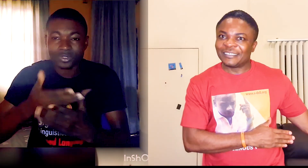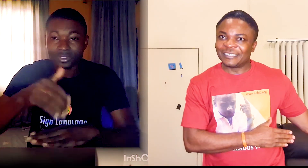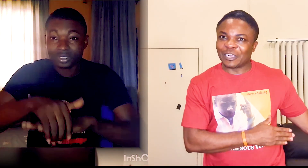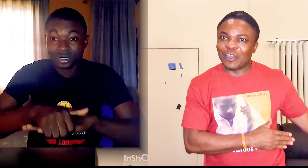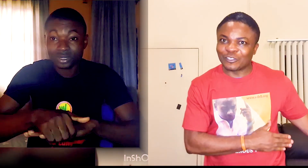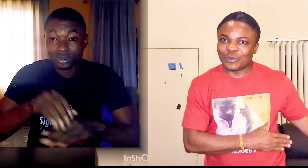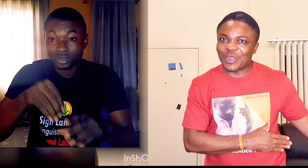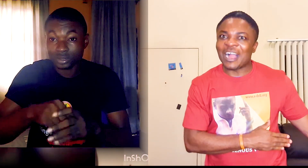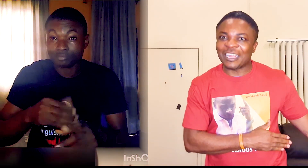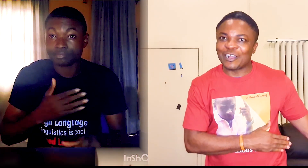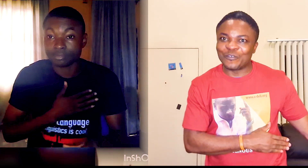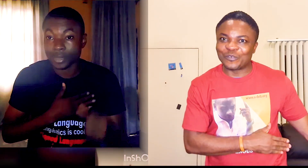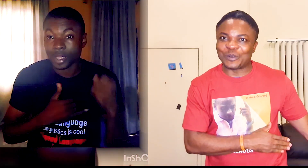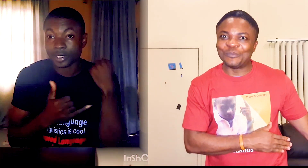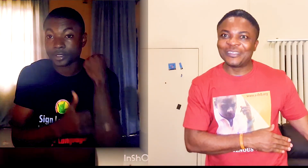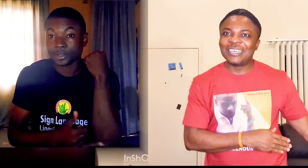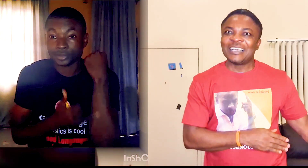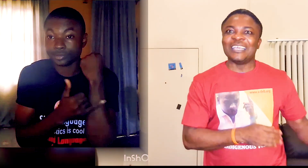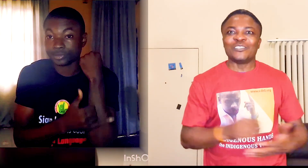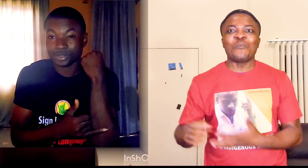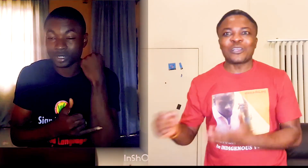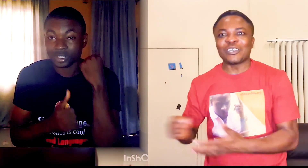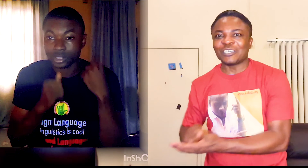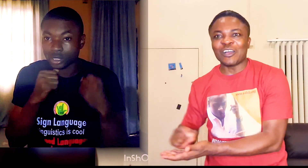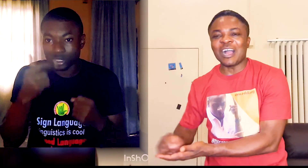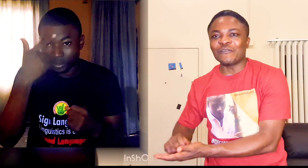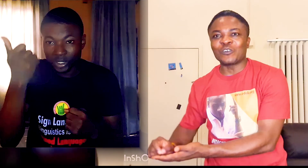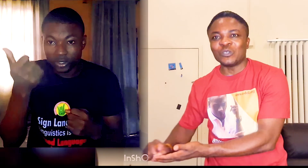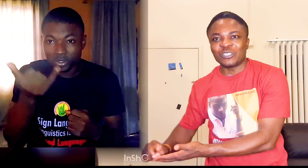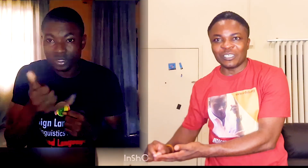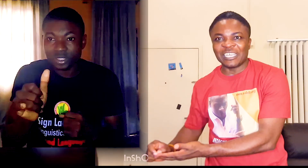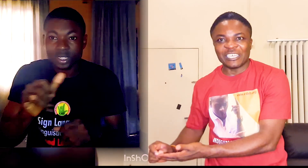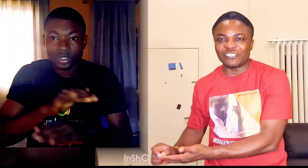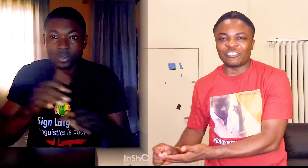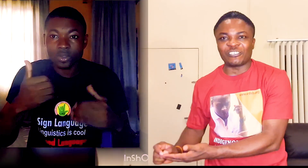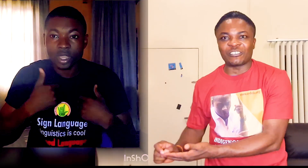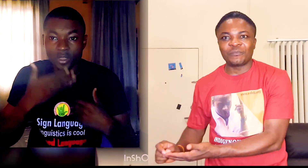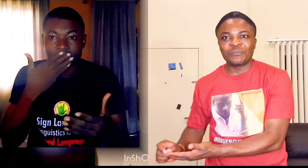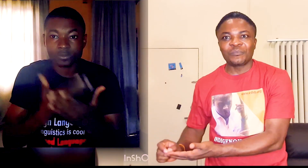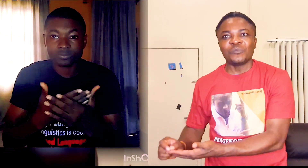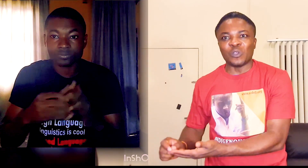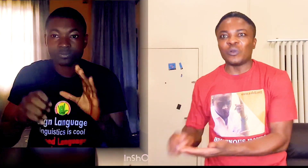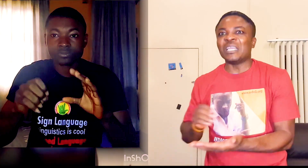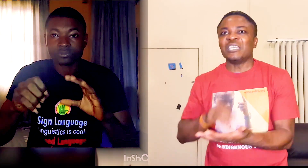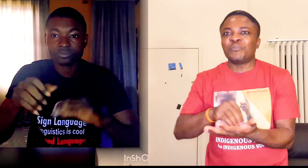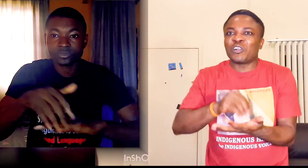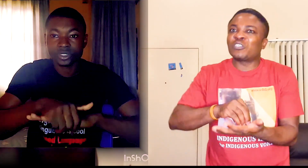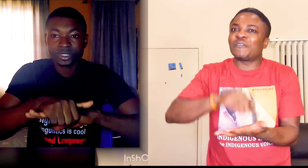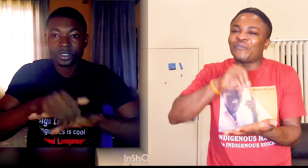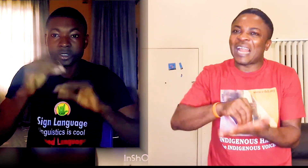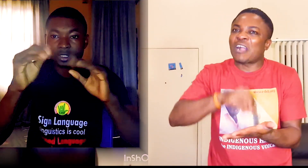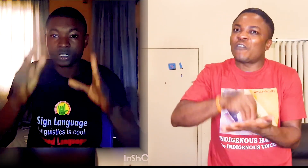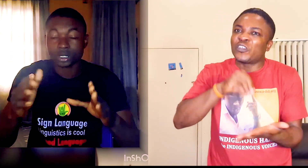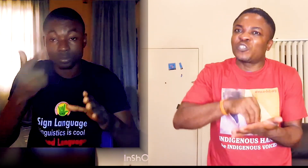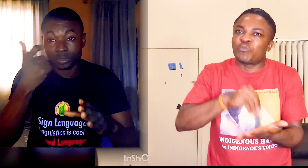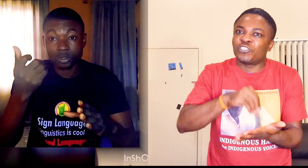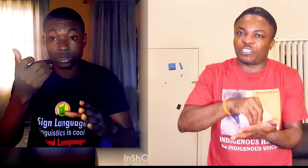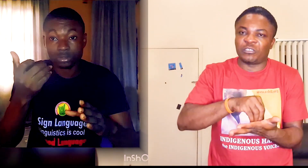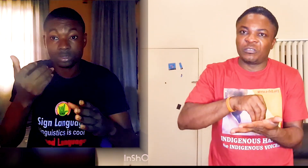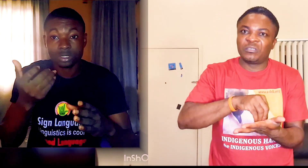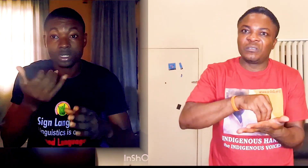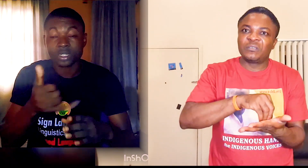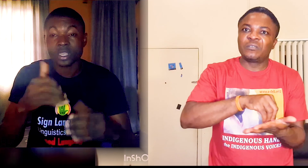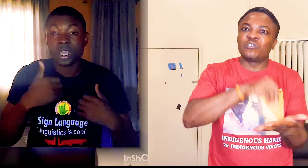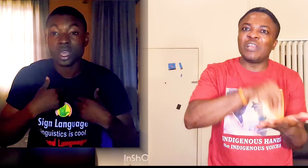in the country where I come from is not because they don't have good English teachers. No, it is because of lack of